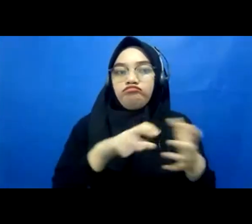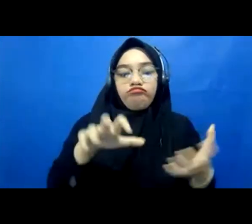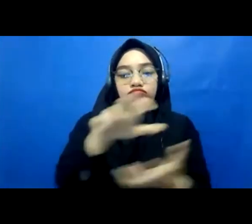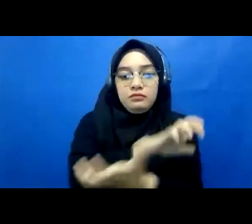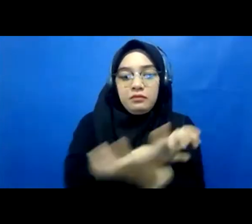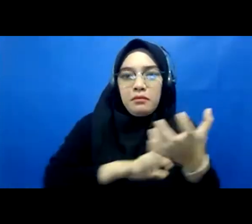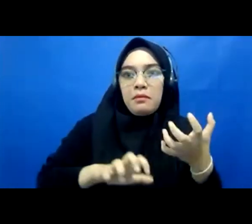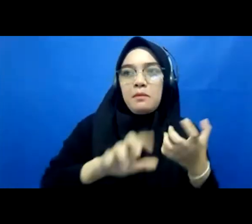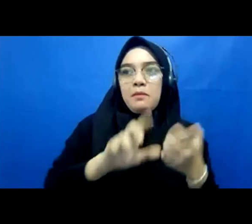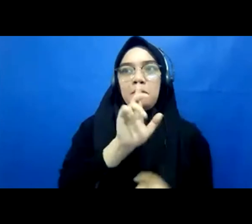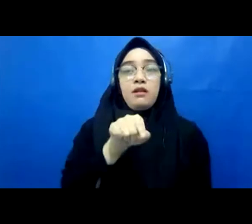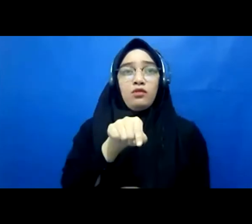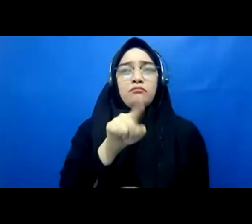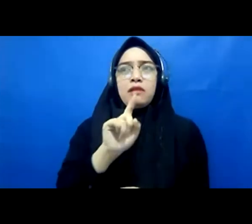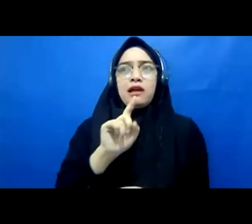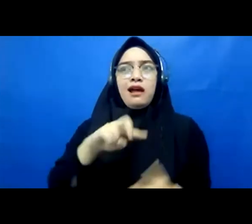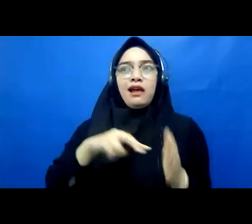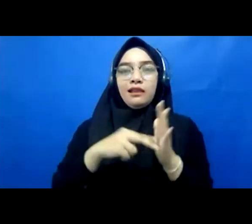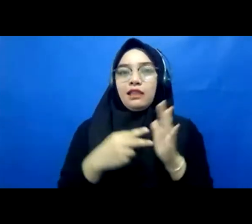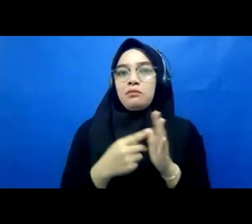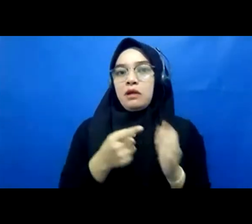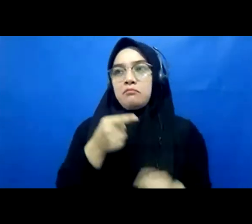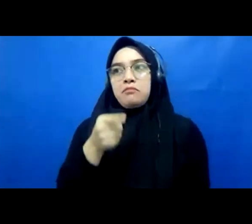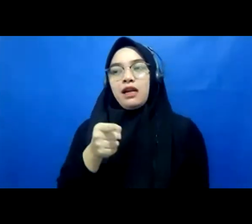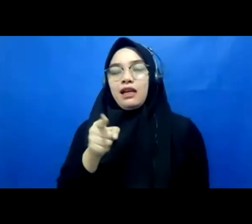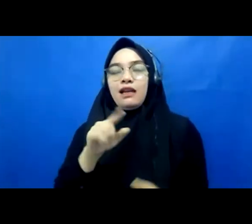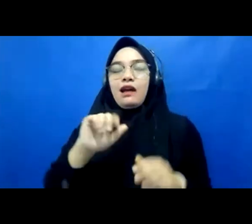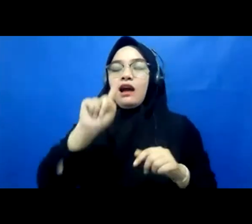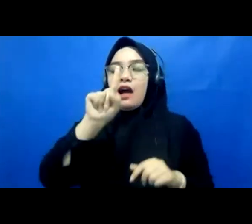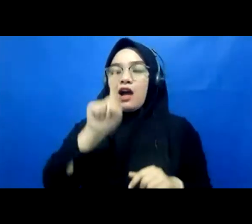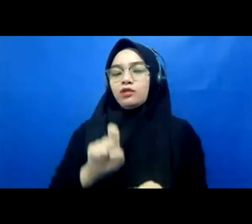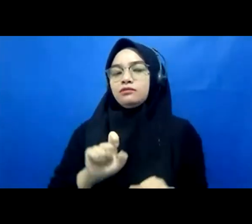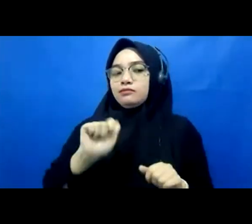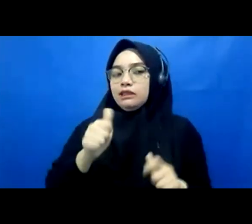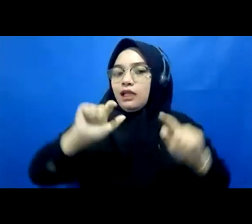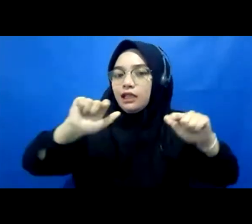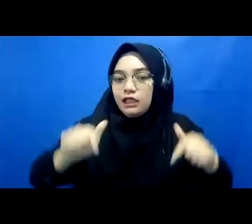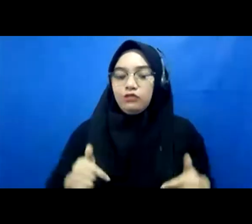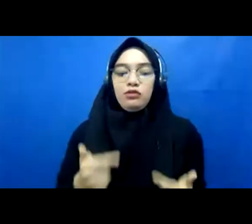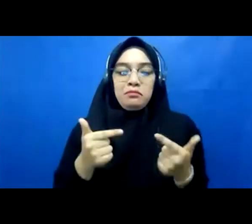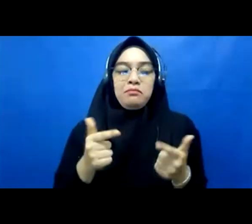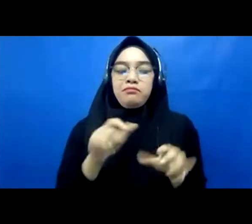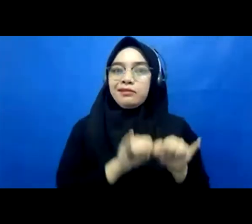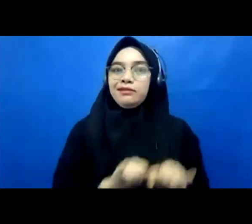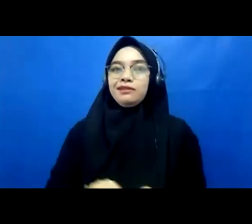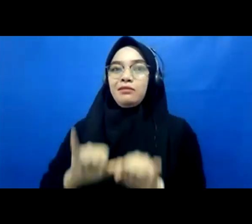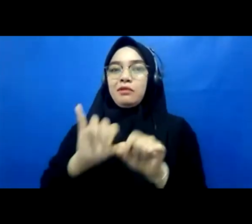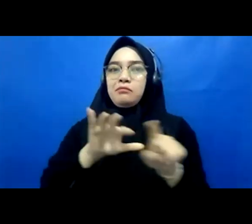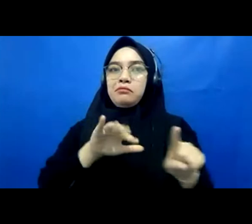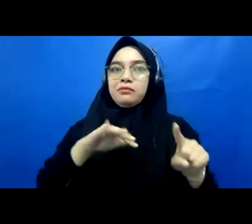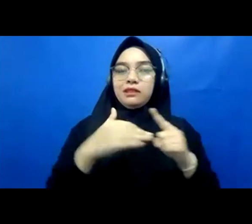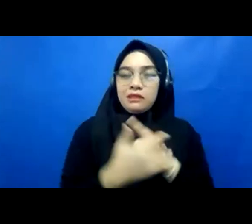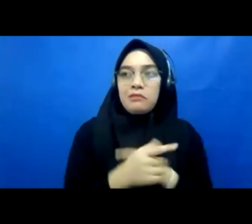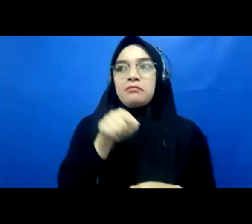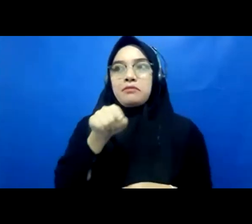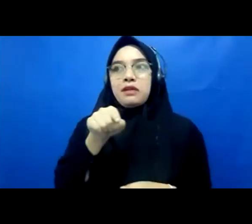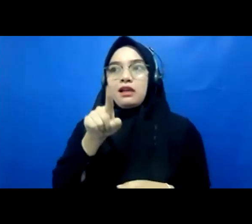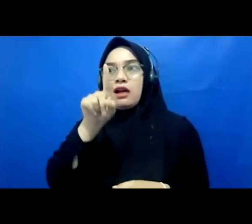community. That's why we set the path, the bridge between themselves and their own community. And